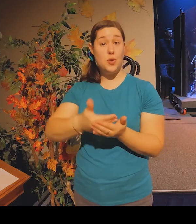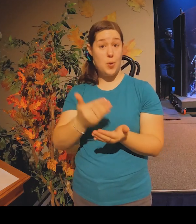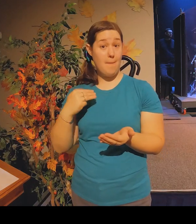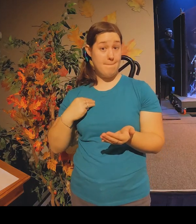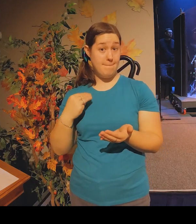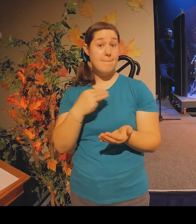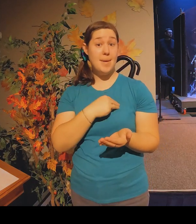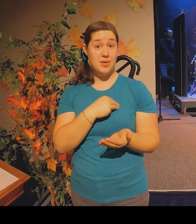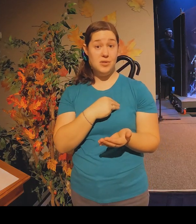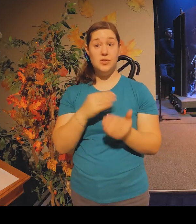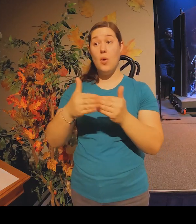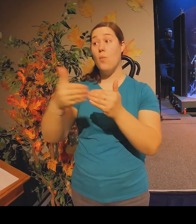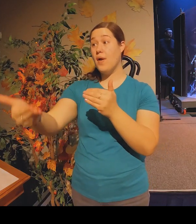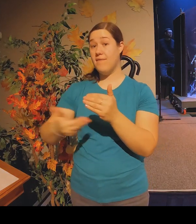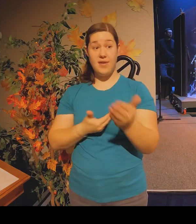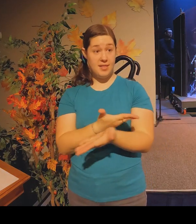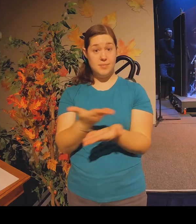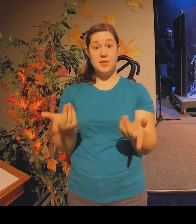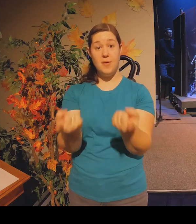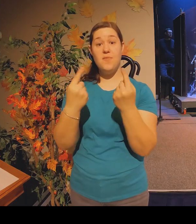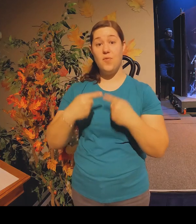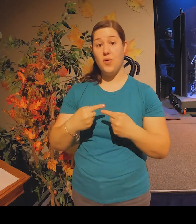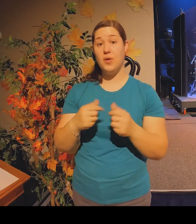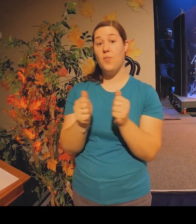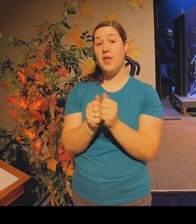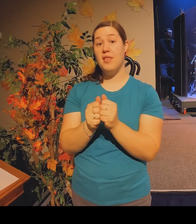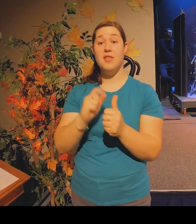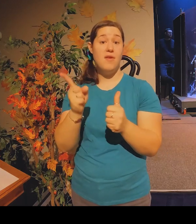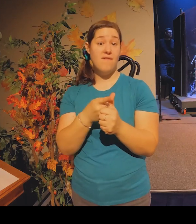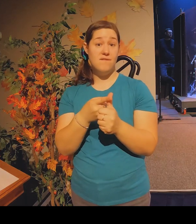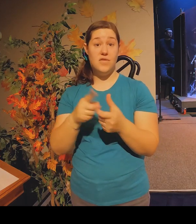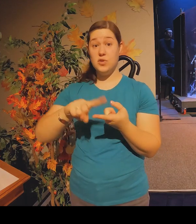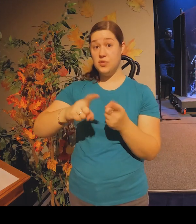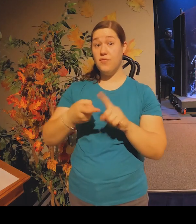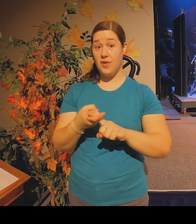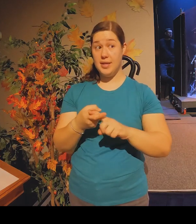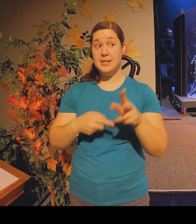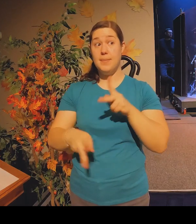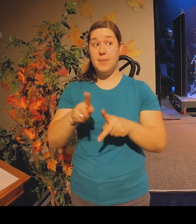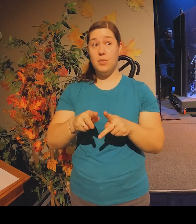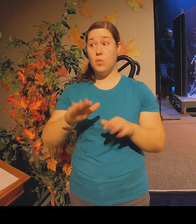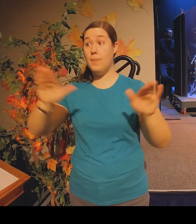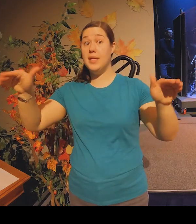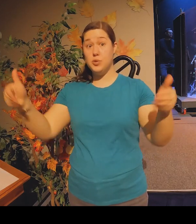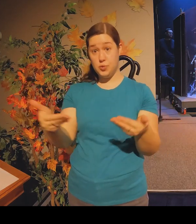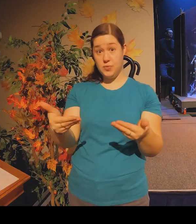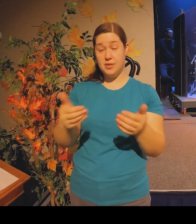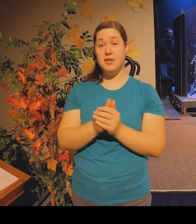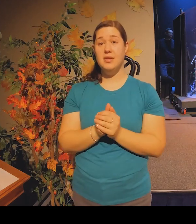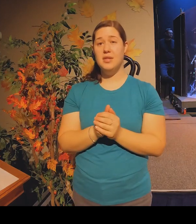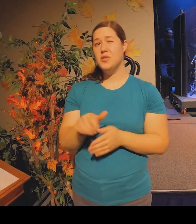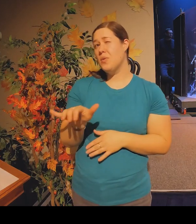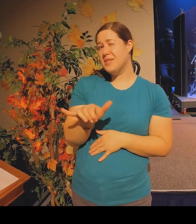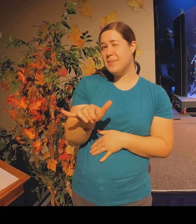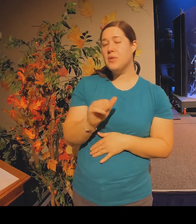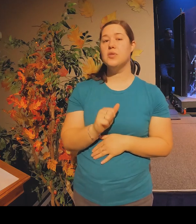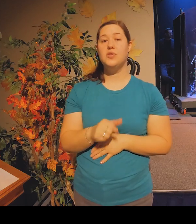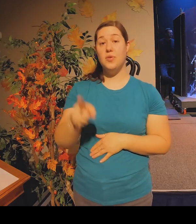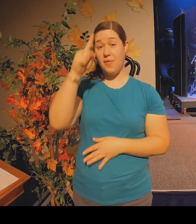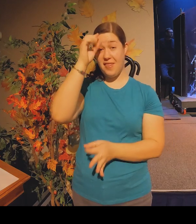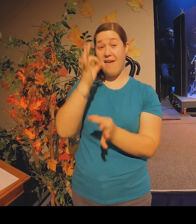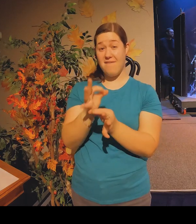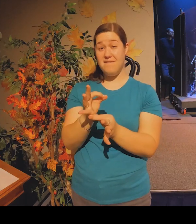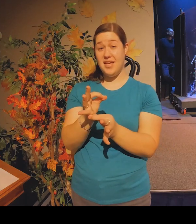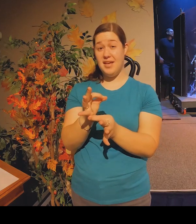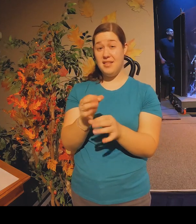forward, as well as the first friends and those who will be introducing them. Kind of like that faith as a child, we celebrate that time in